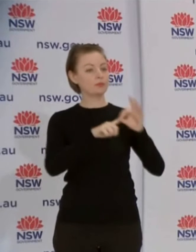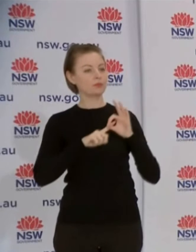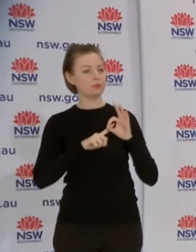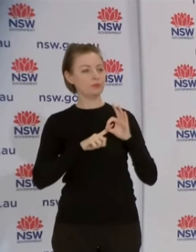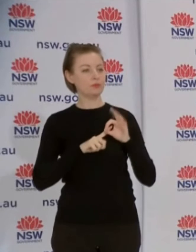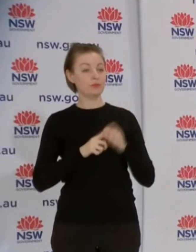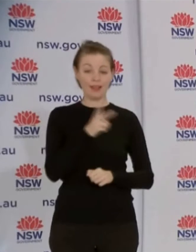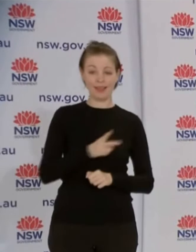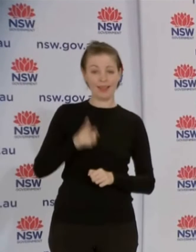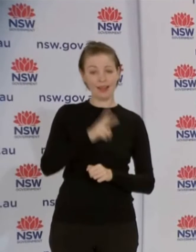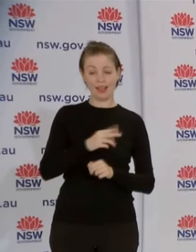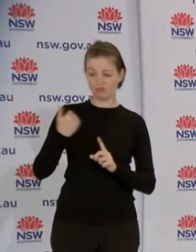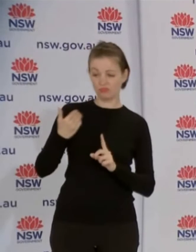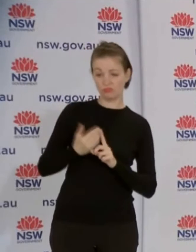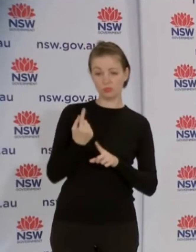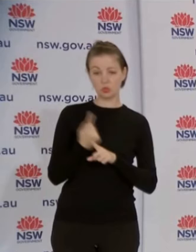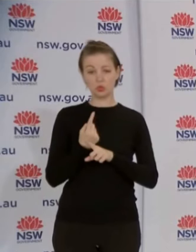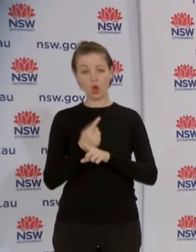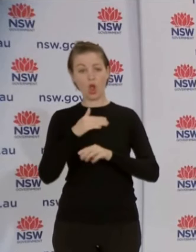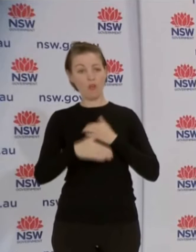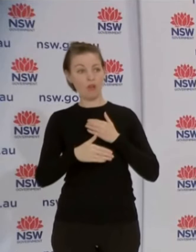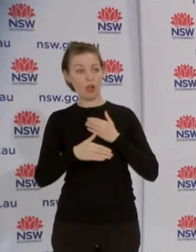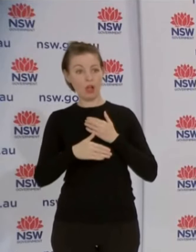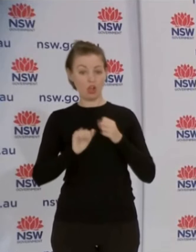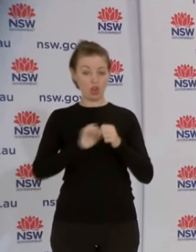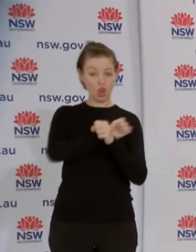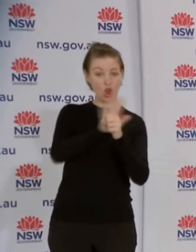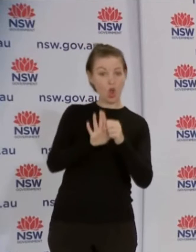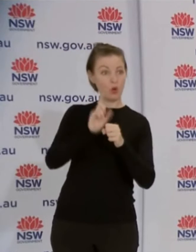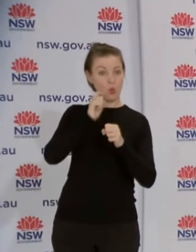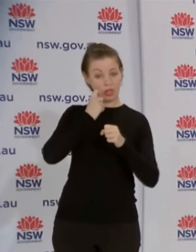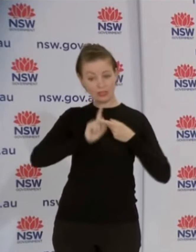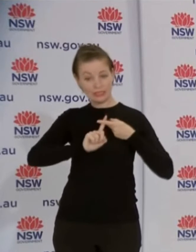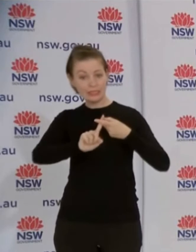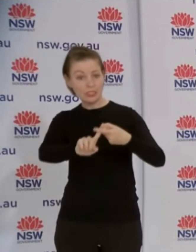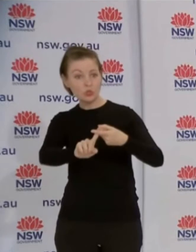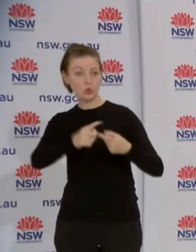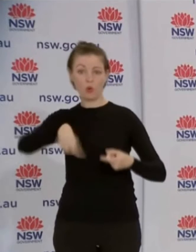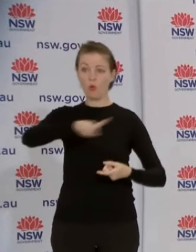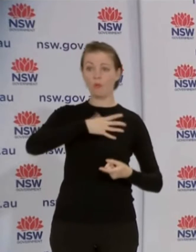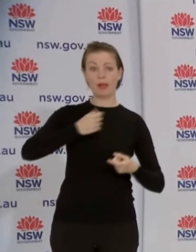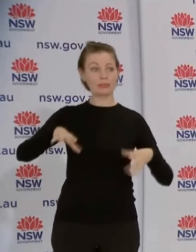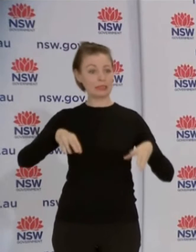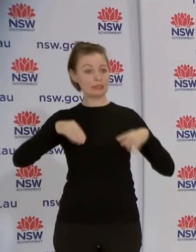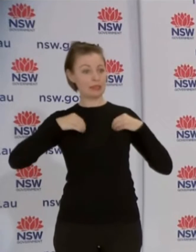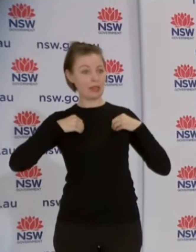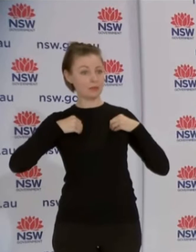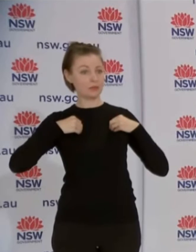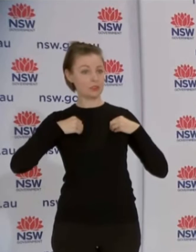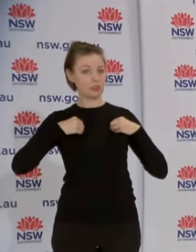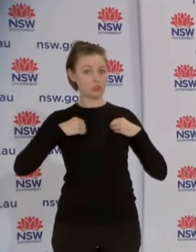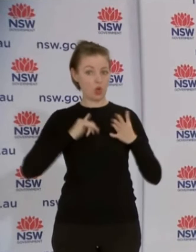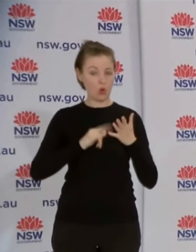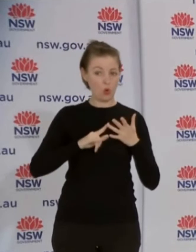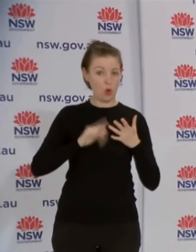this virus. So I'm wondering, at what point does the pandemic end and COVID-19 becomes endemic? I think that's the